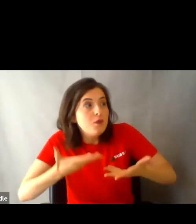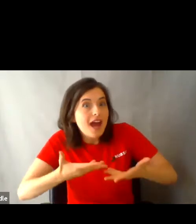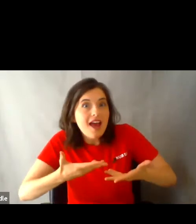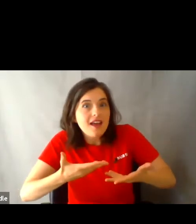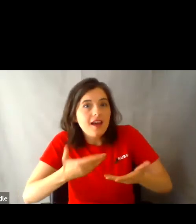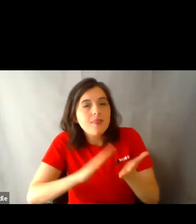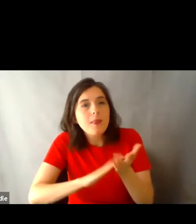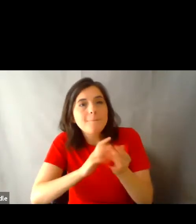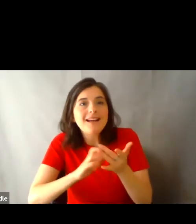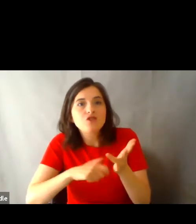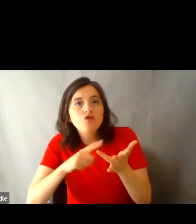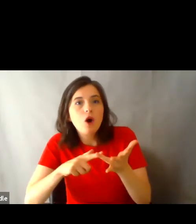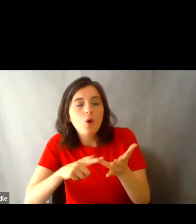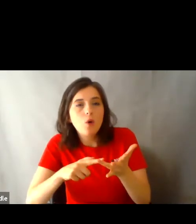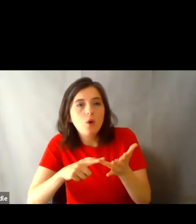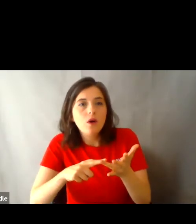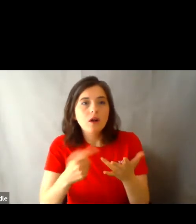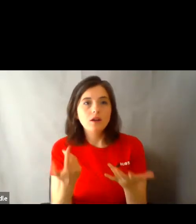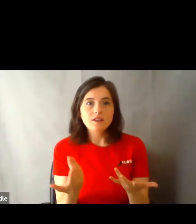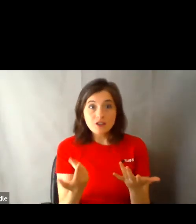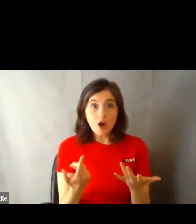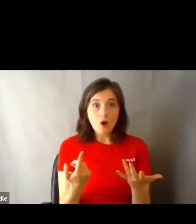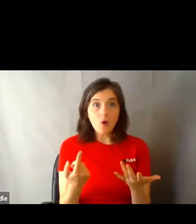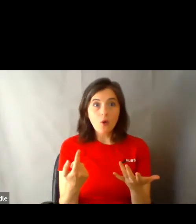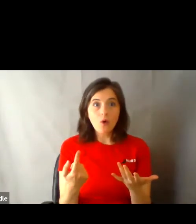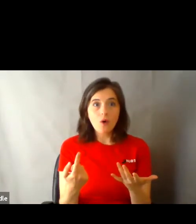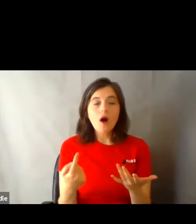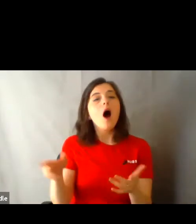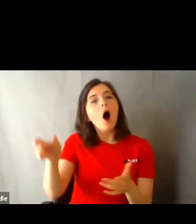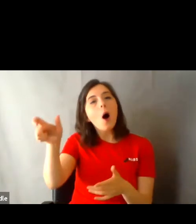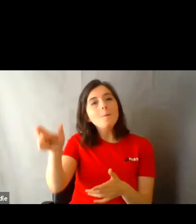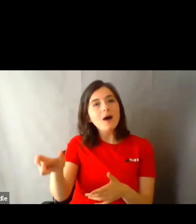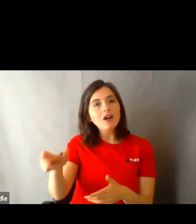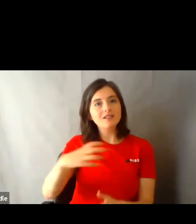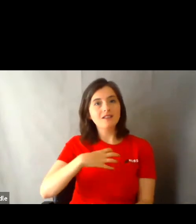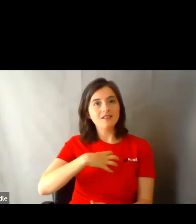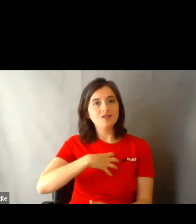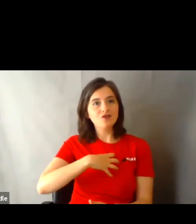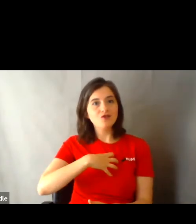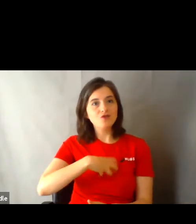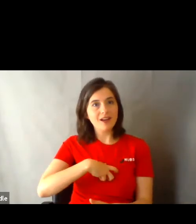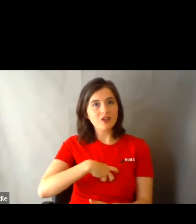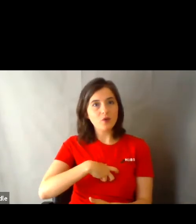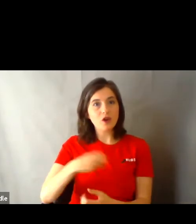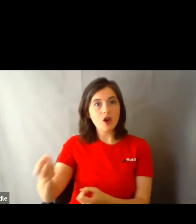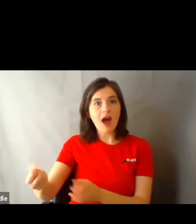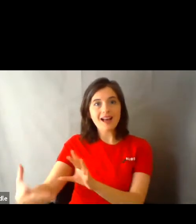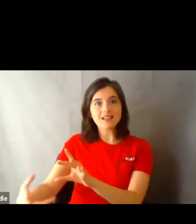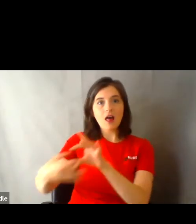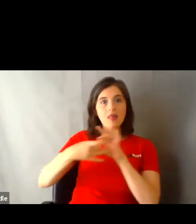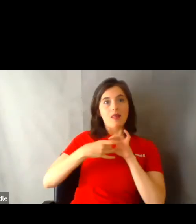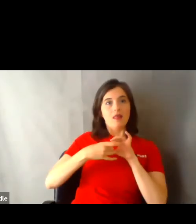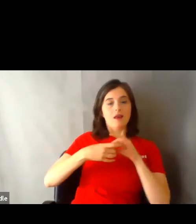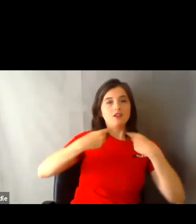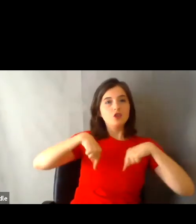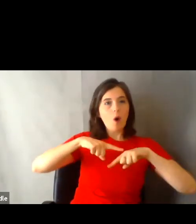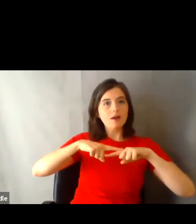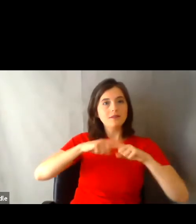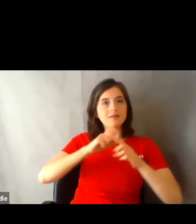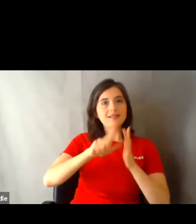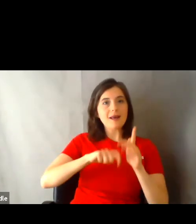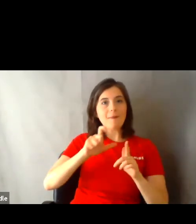So that's my first point. This was a trade unionist reaching out to DPAC because they had seen we'd been talking a lot about